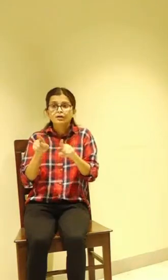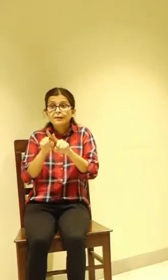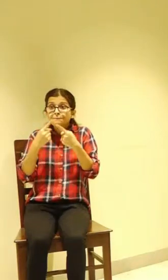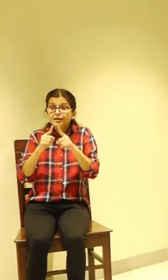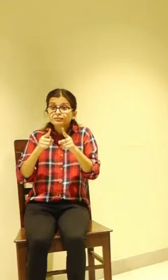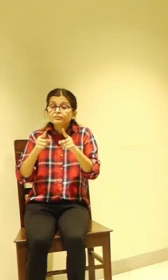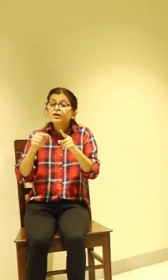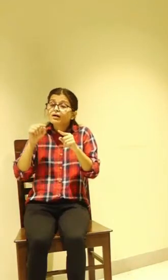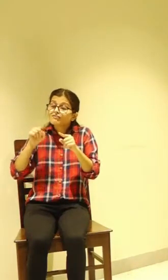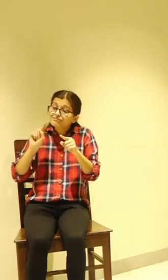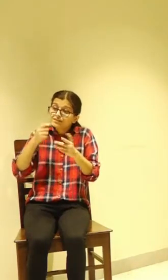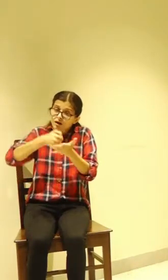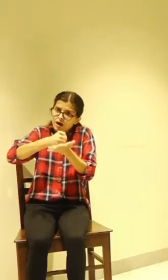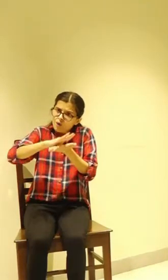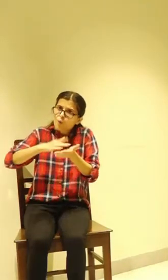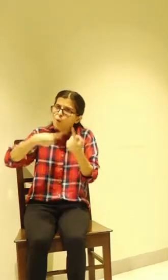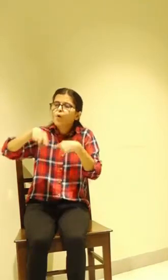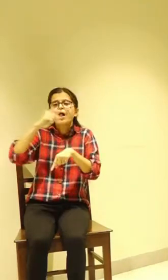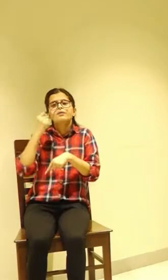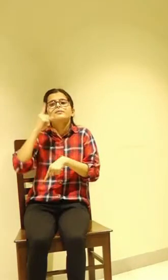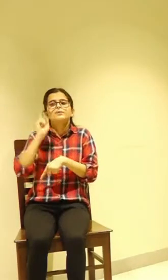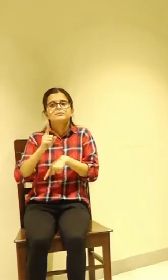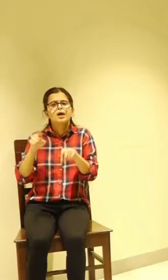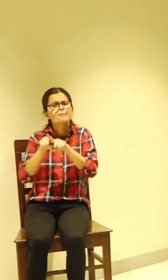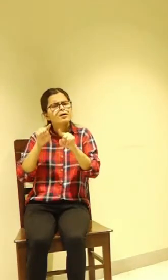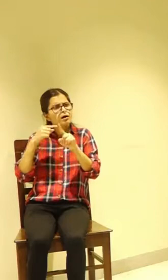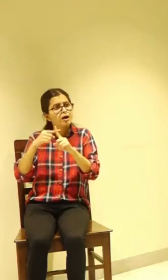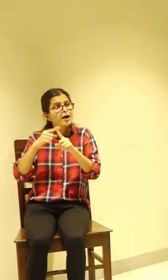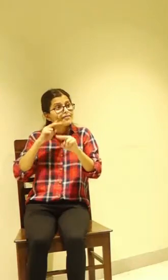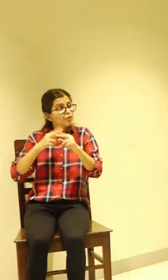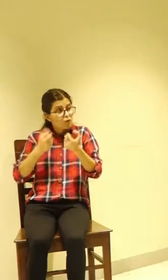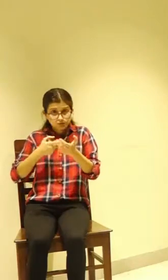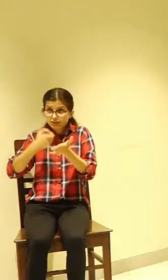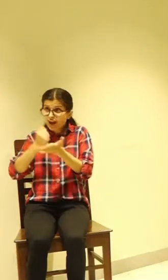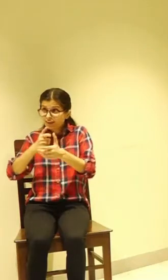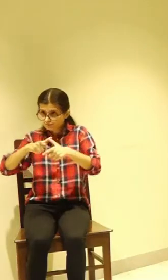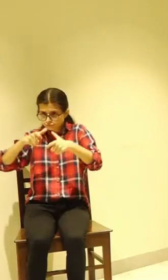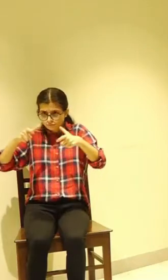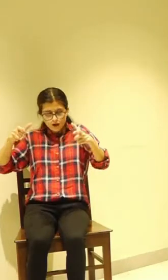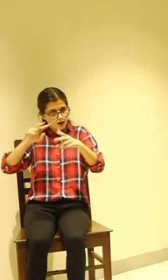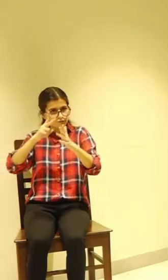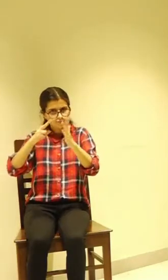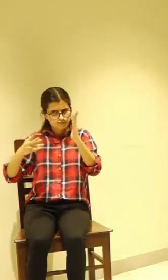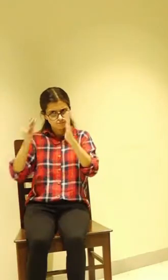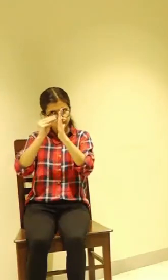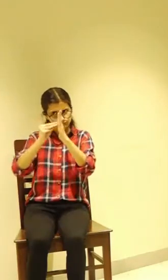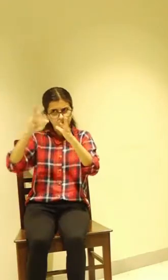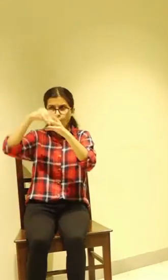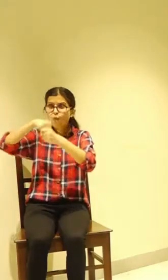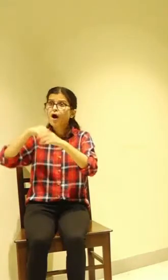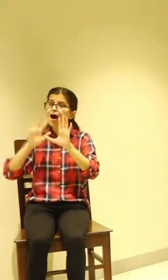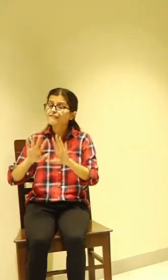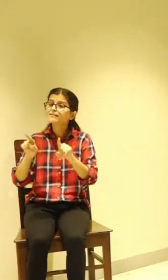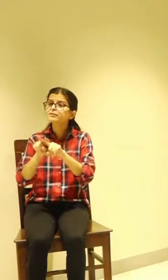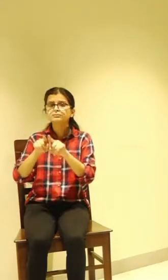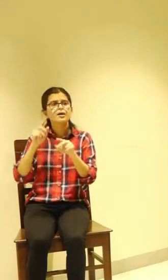the first place. Now, whether it can be stretched to cover a large number of rights is always going to be a case-by-case basis, because it's impossible to